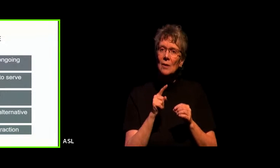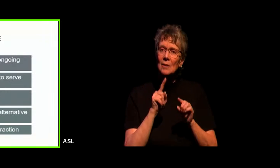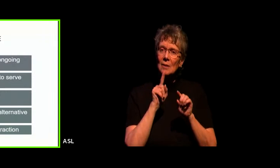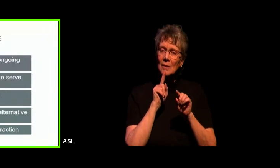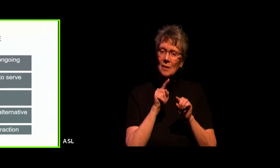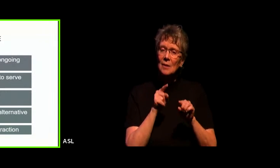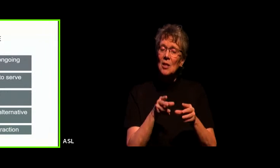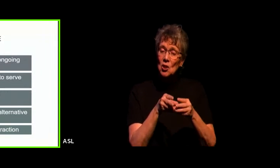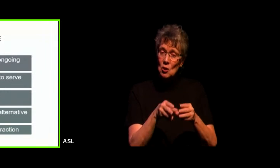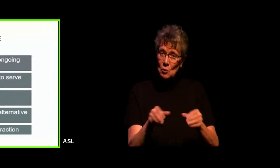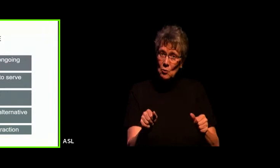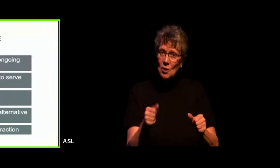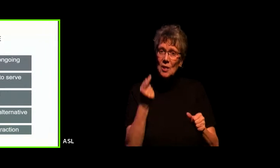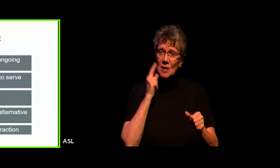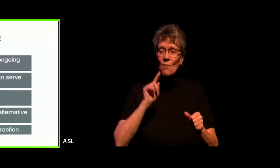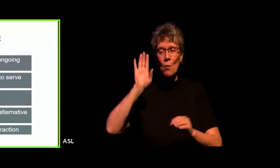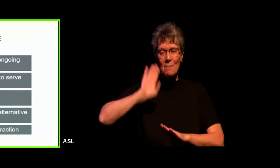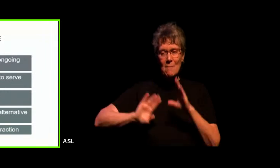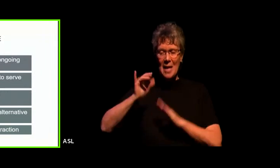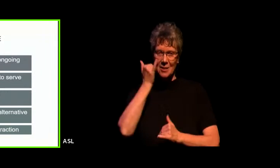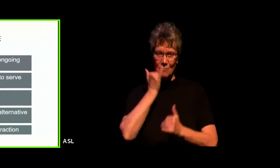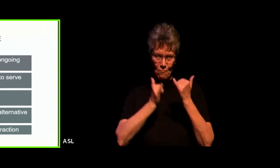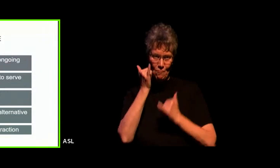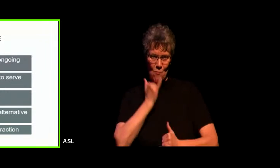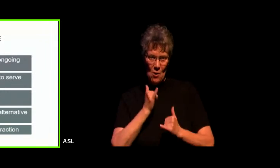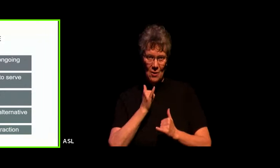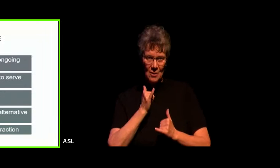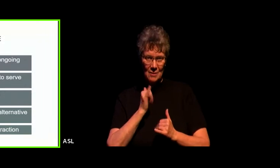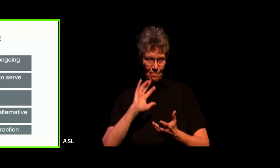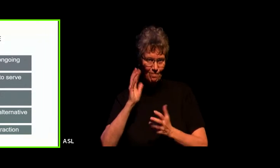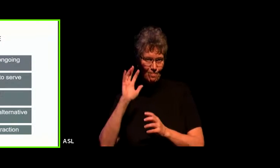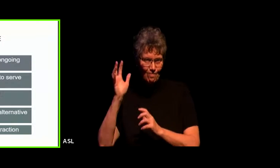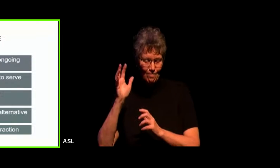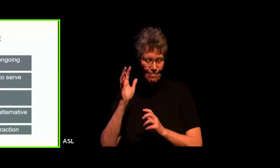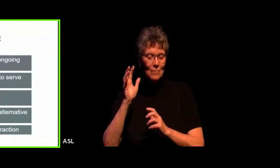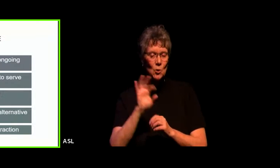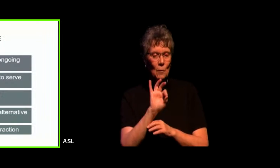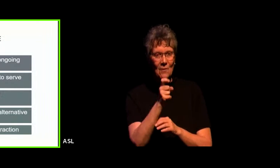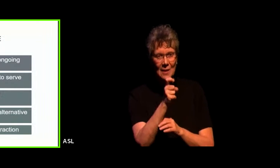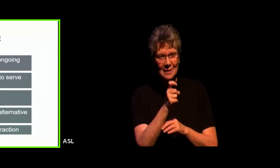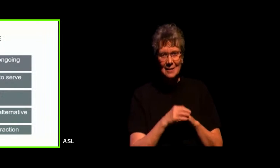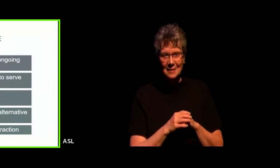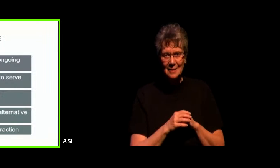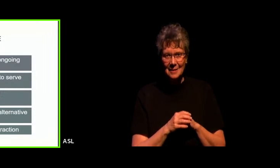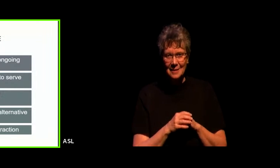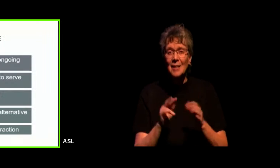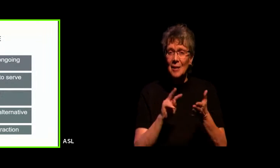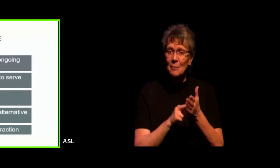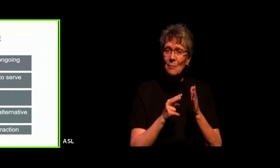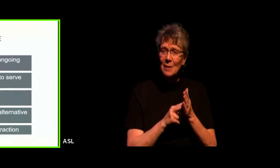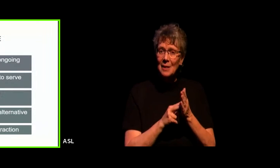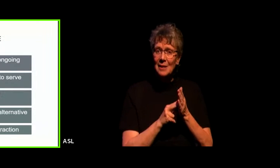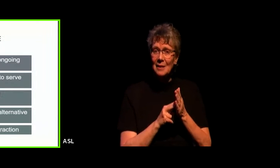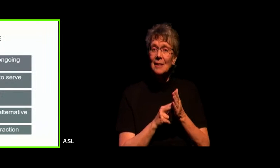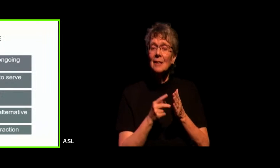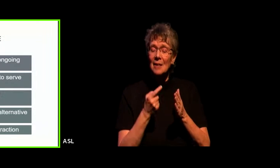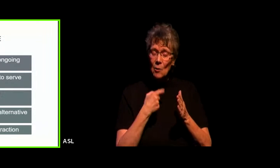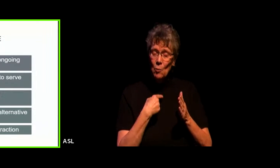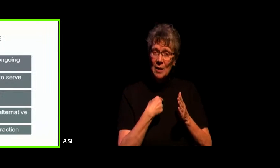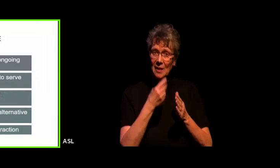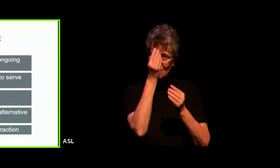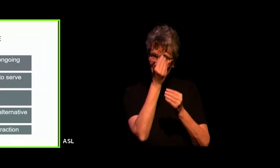idea that we can use the tools of archaeology to reclaim, but also to tell the truth about the past that maybe is not always told, such